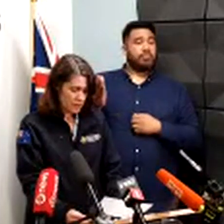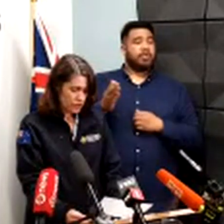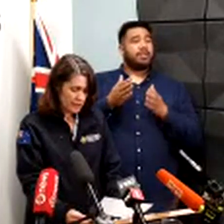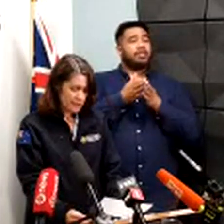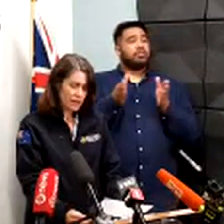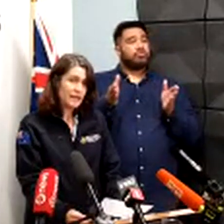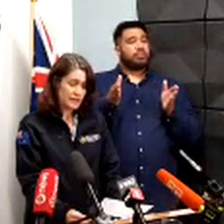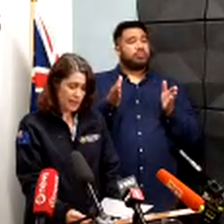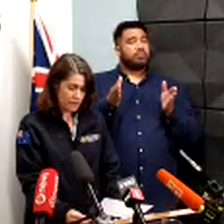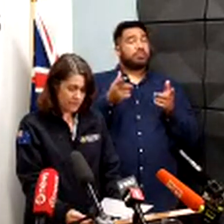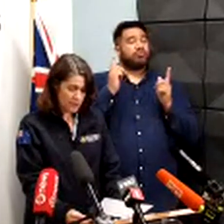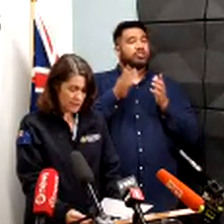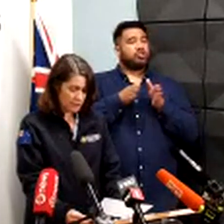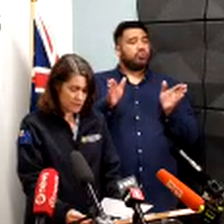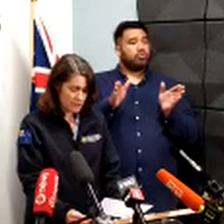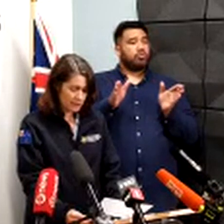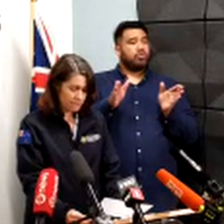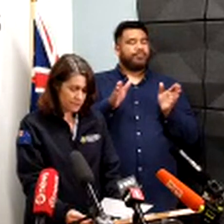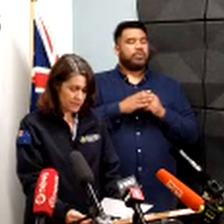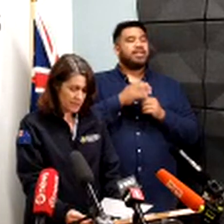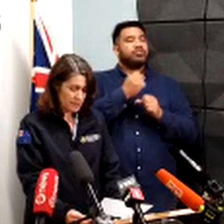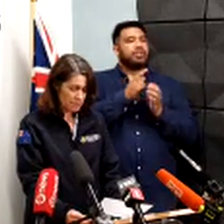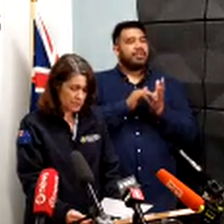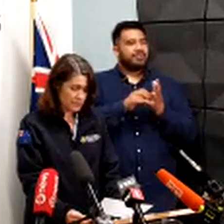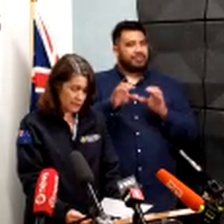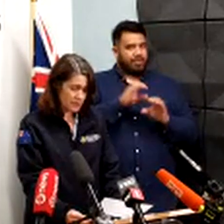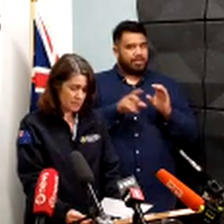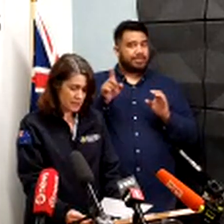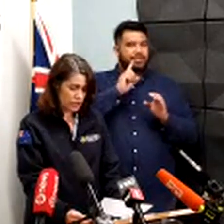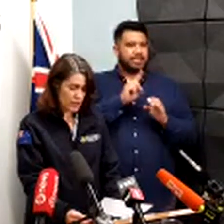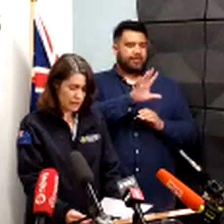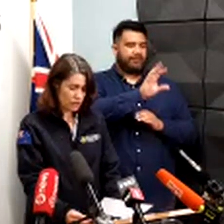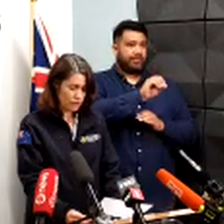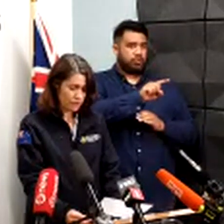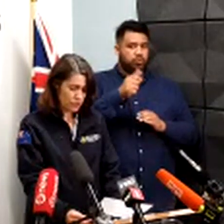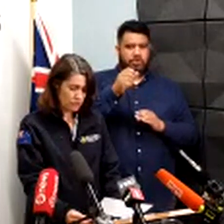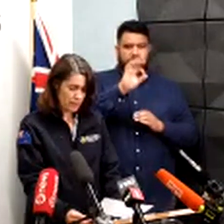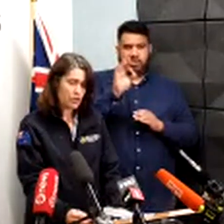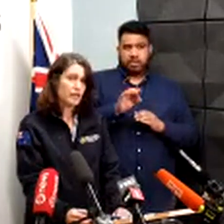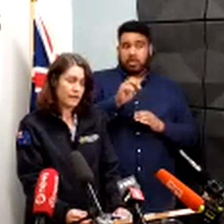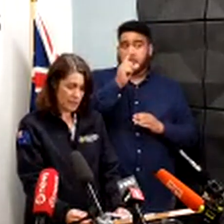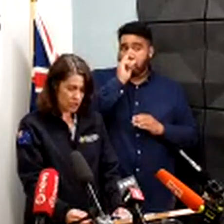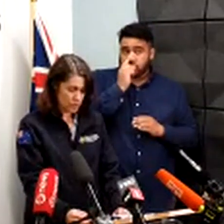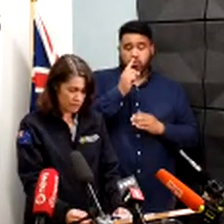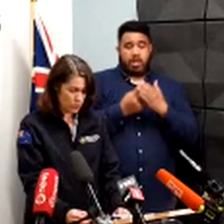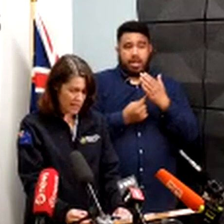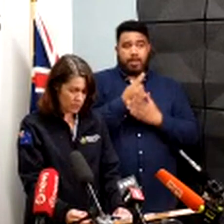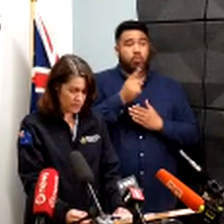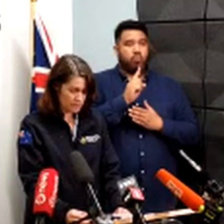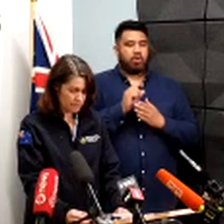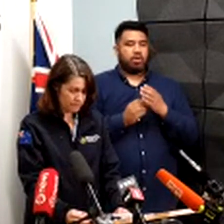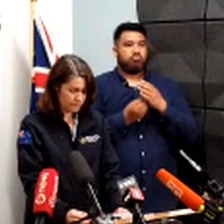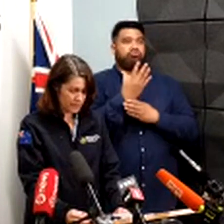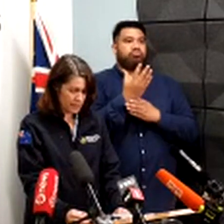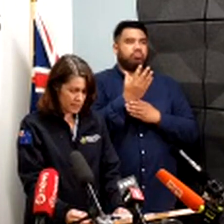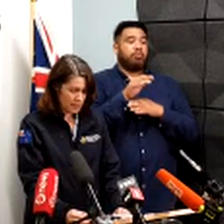shortly, GNS Science have advised that there is still a 50 to 60% chance of a further eruption in the next 24